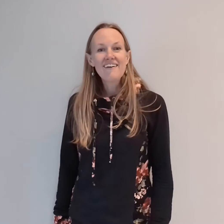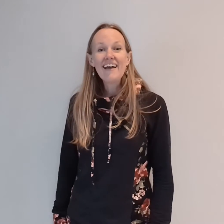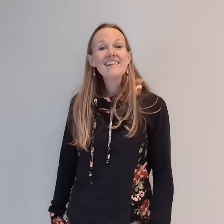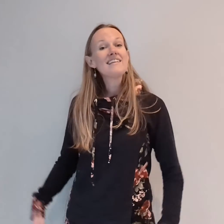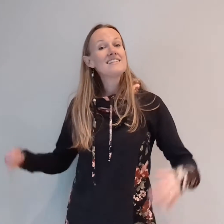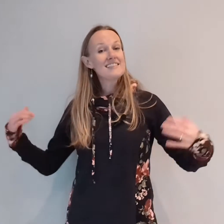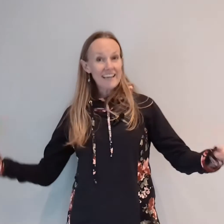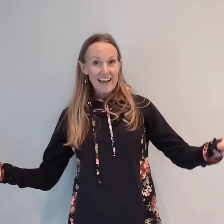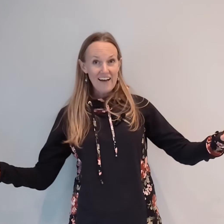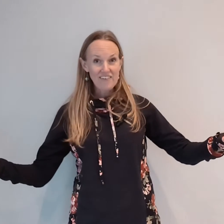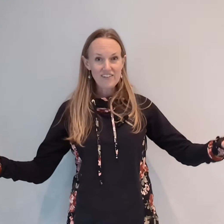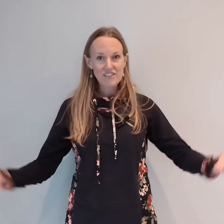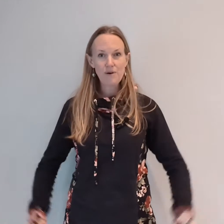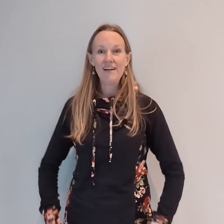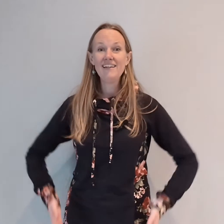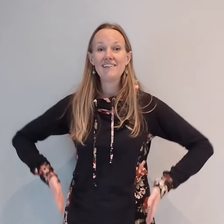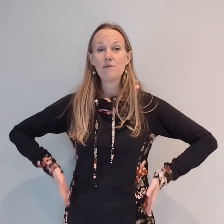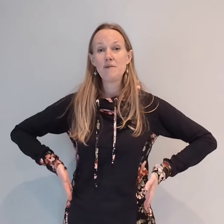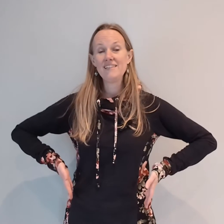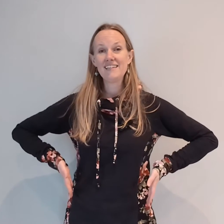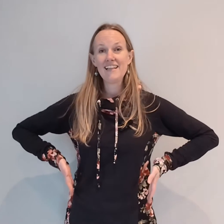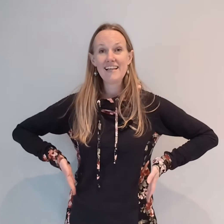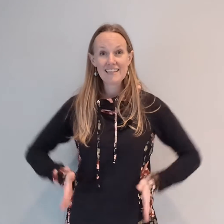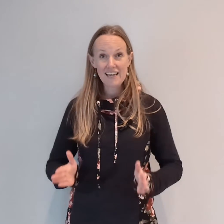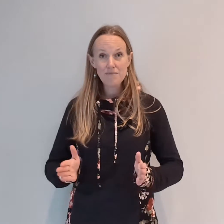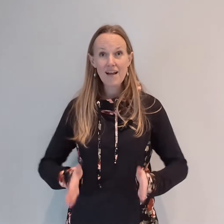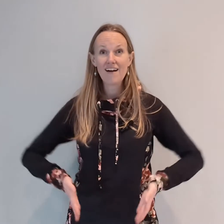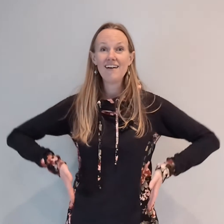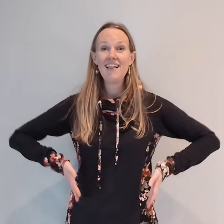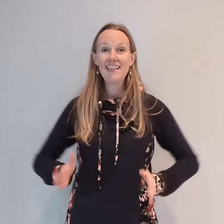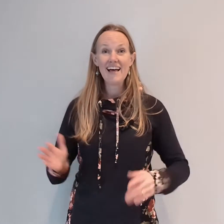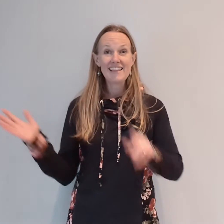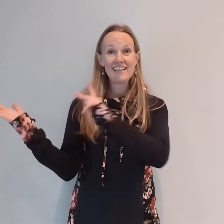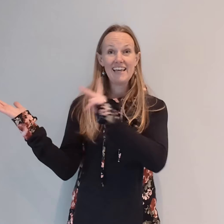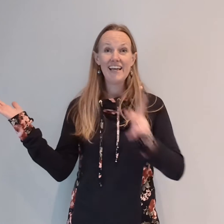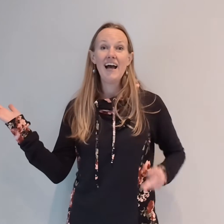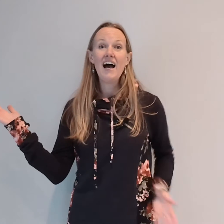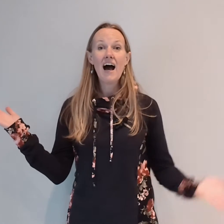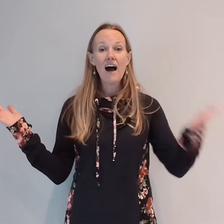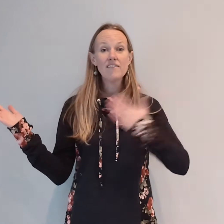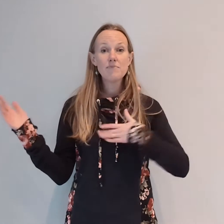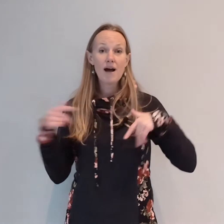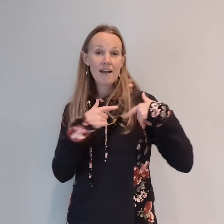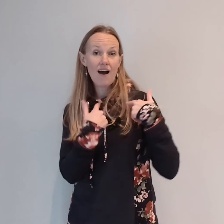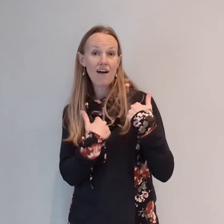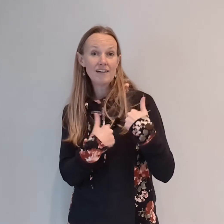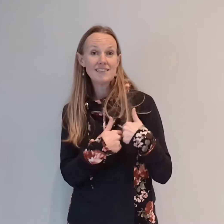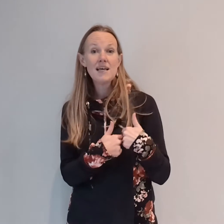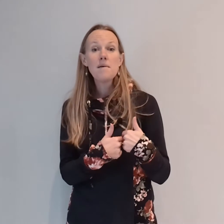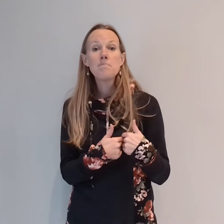Okay, and then the second half of verse 1 repeats again, let the King of my heart, let the King of my heart